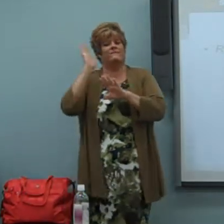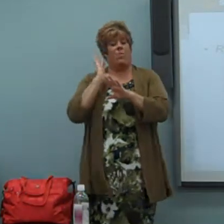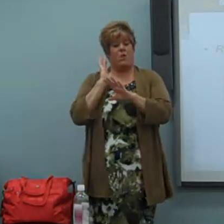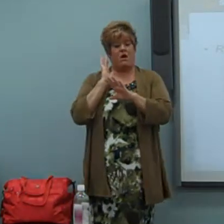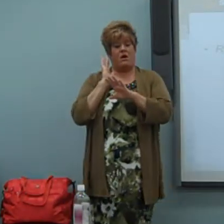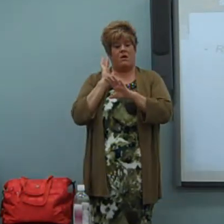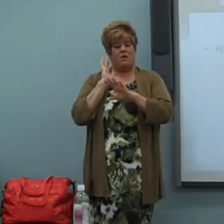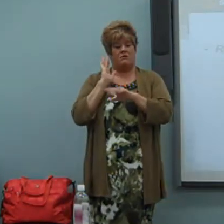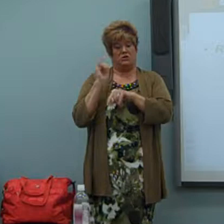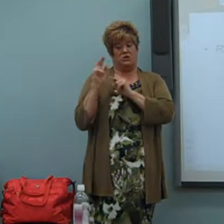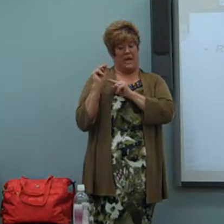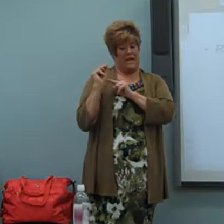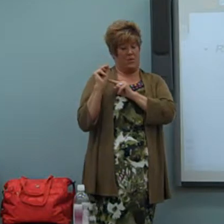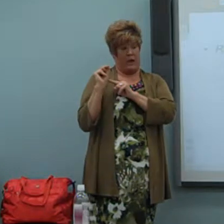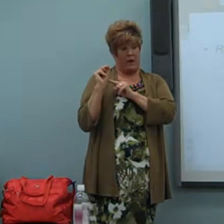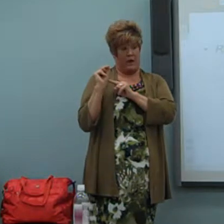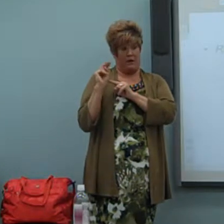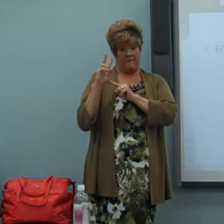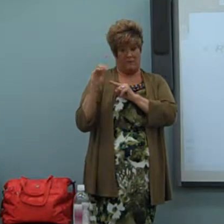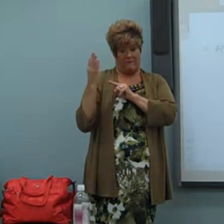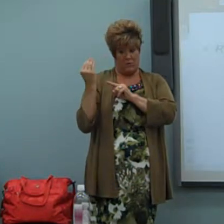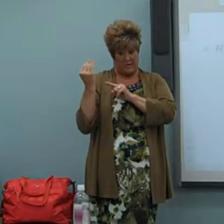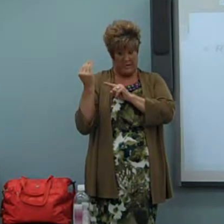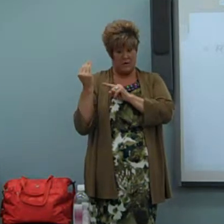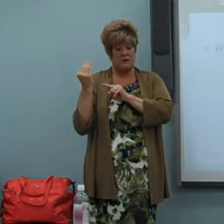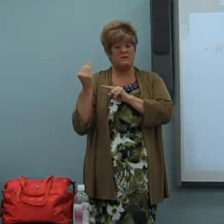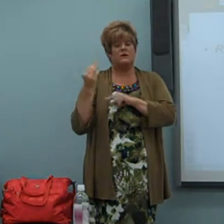So to clarify that, before, in January,